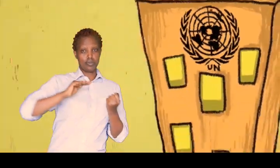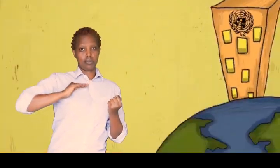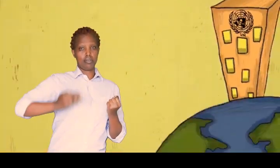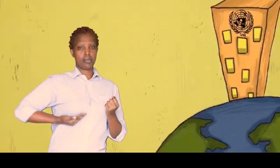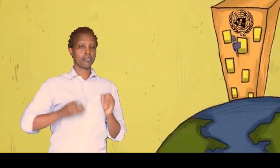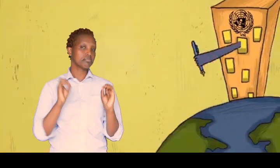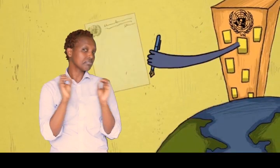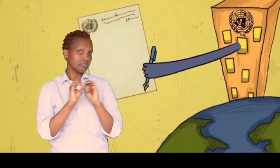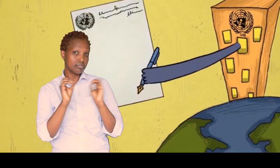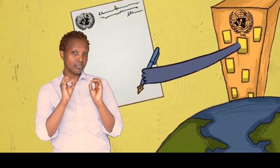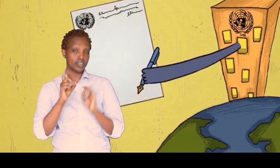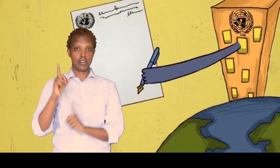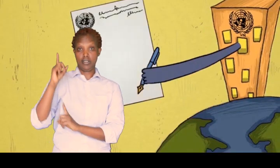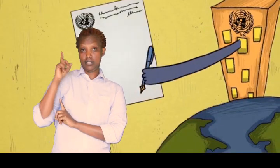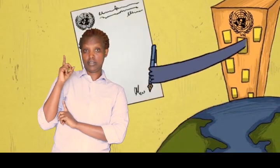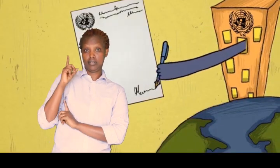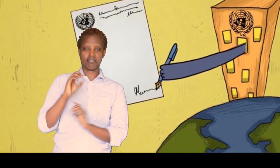no safety measures.